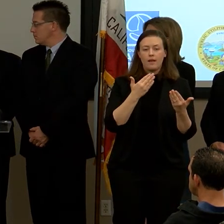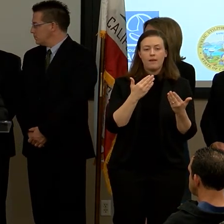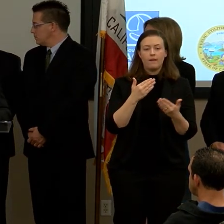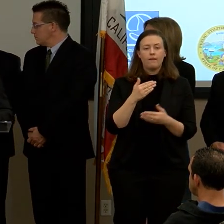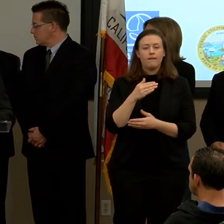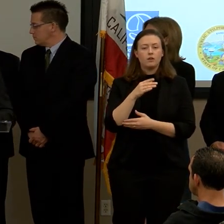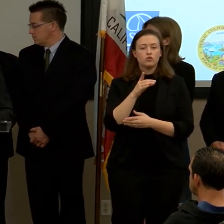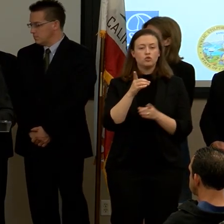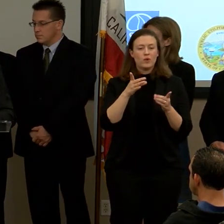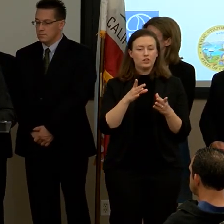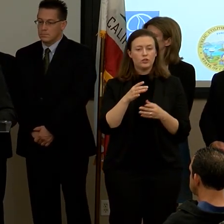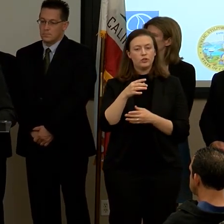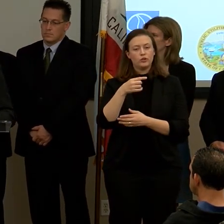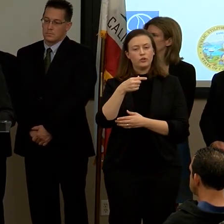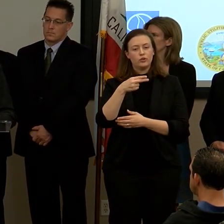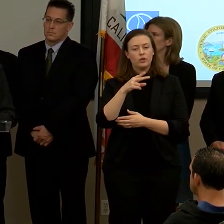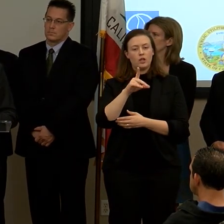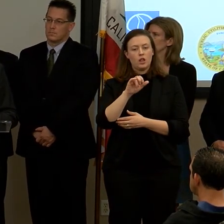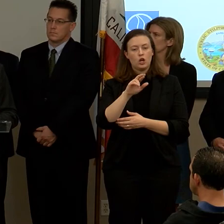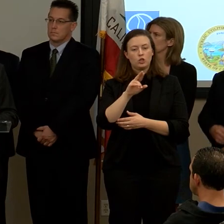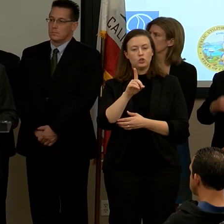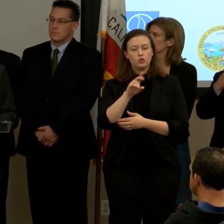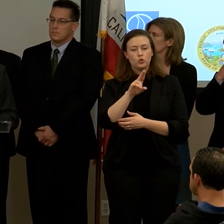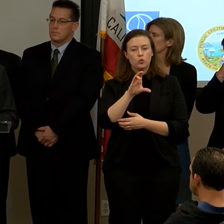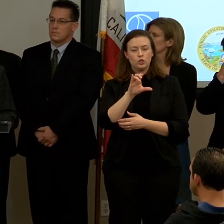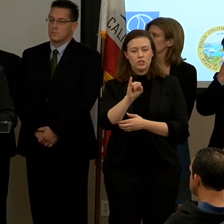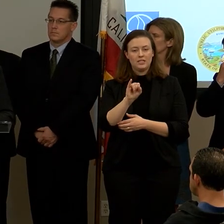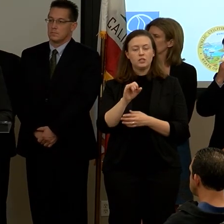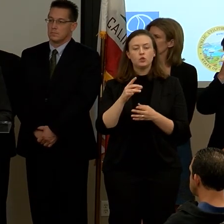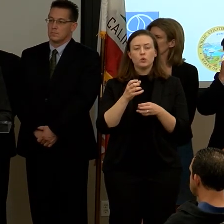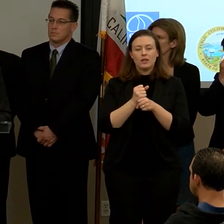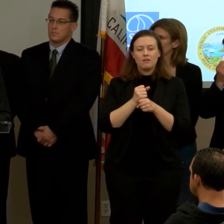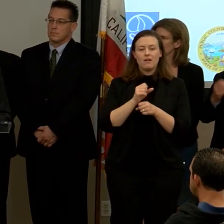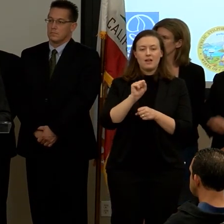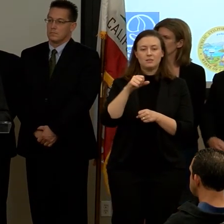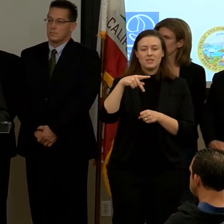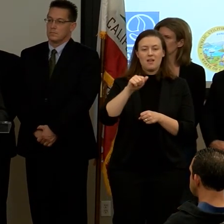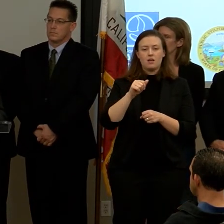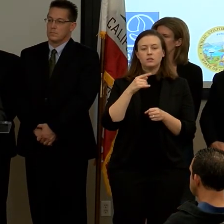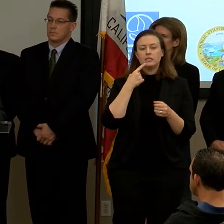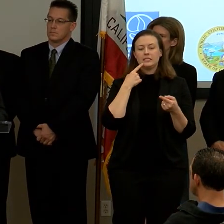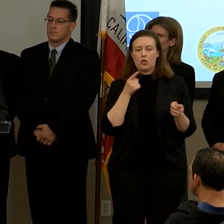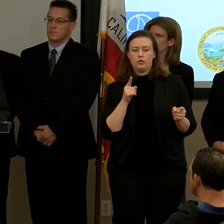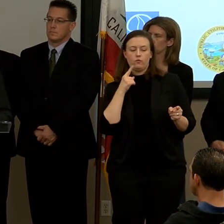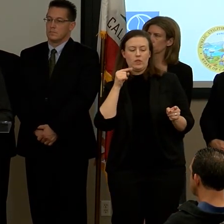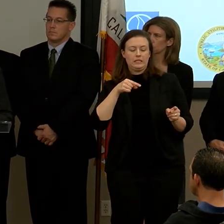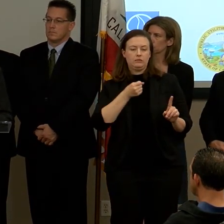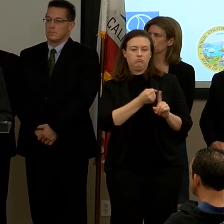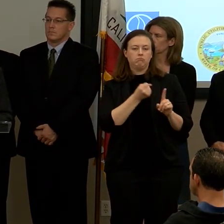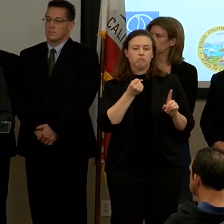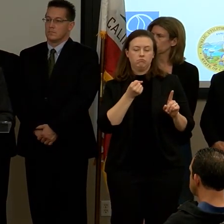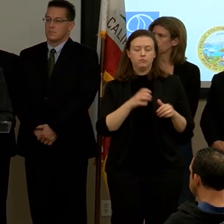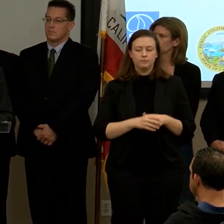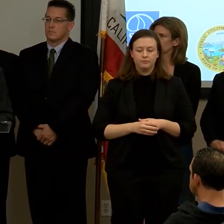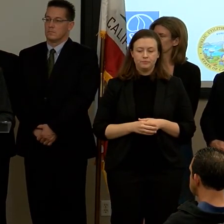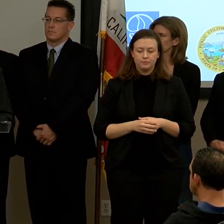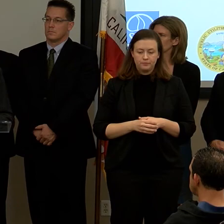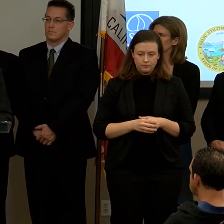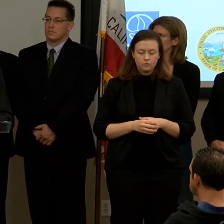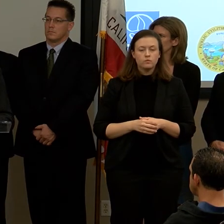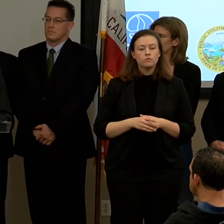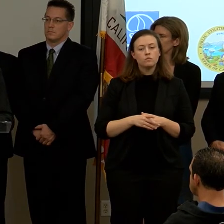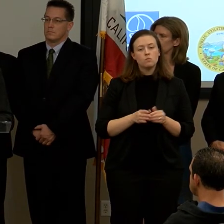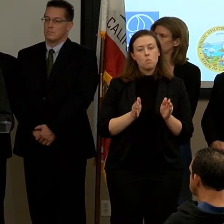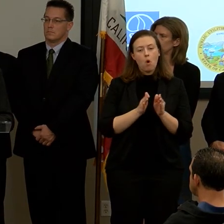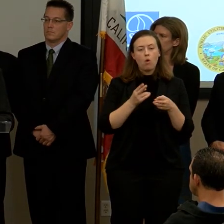for his support to get a SBA declaration for this incident. Small Business Administration loans are now